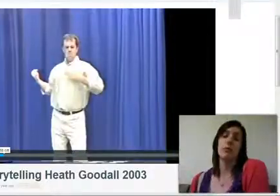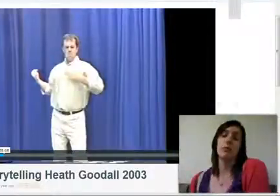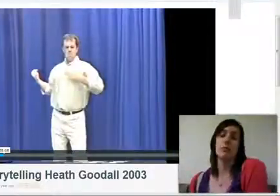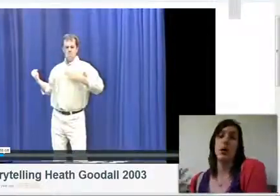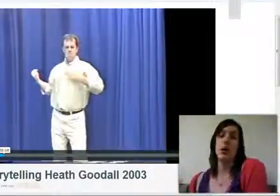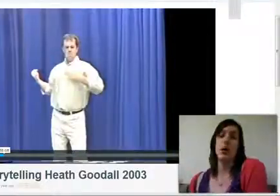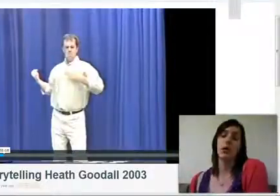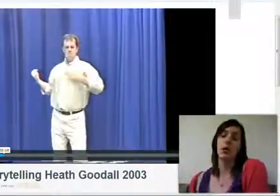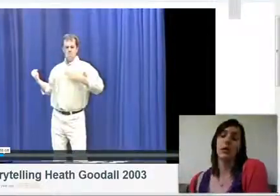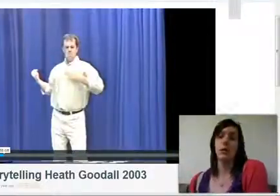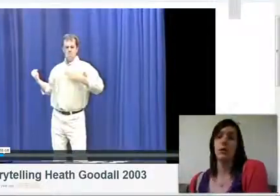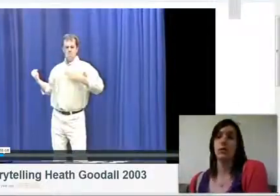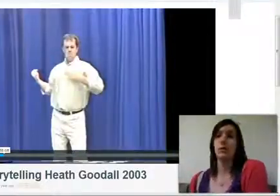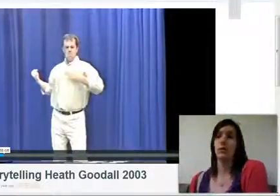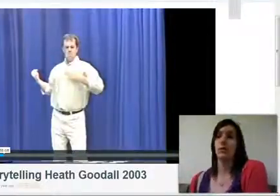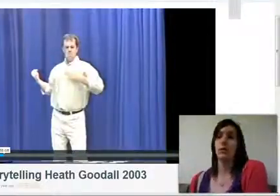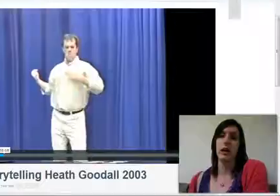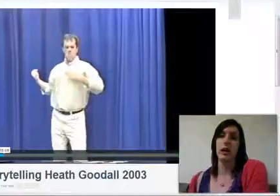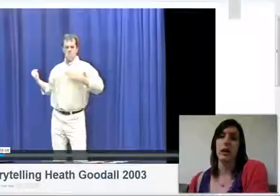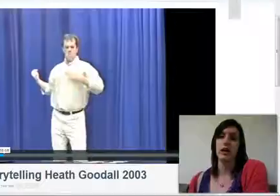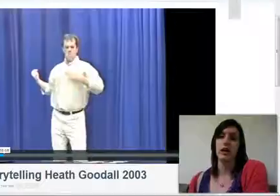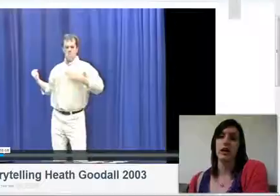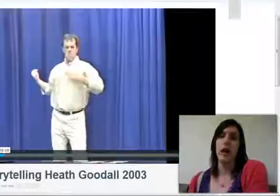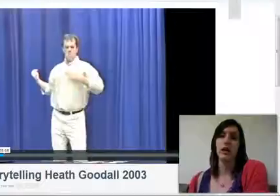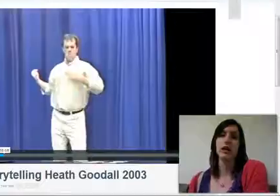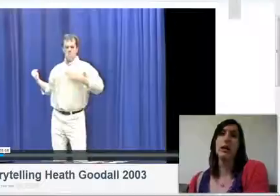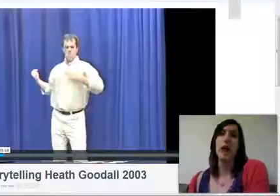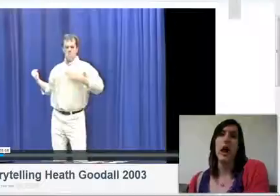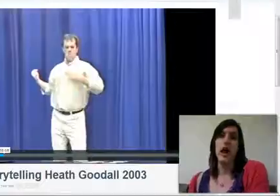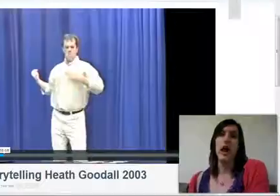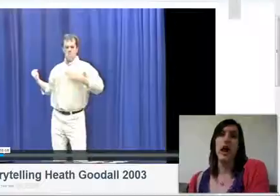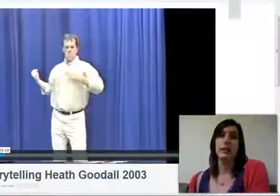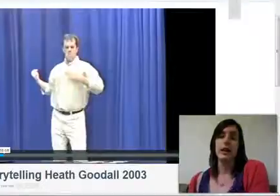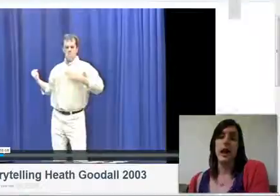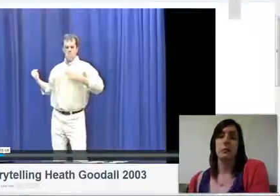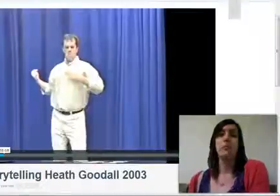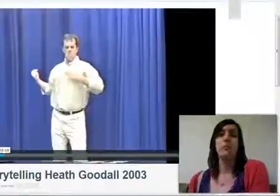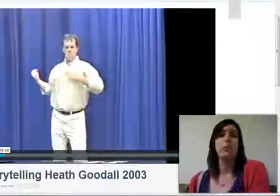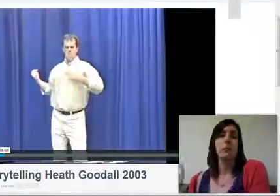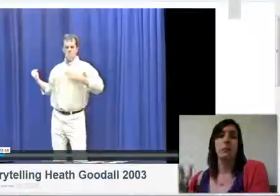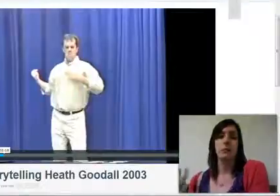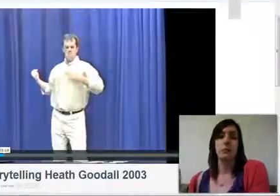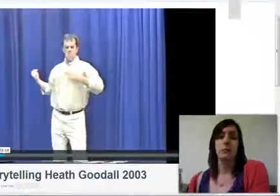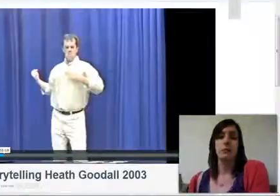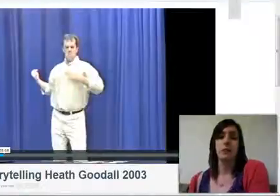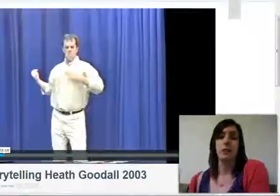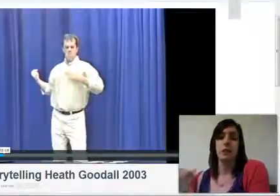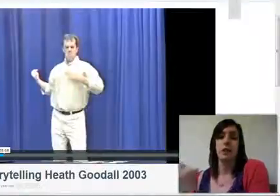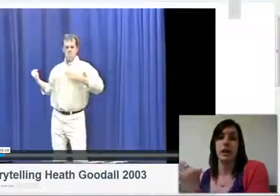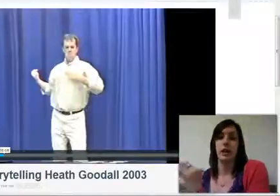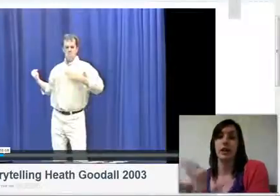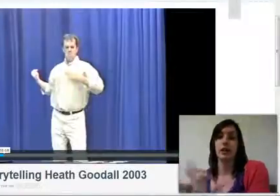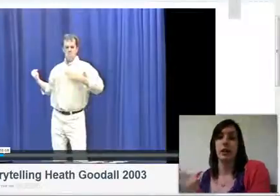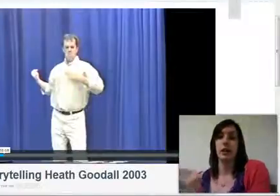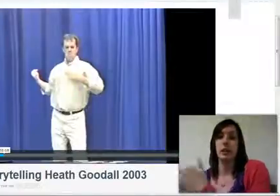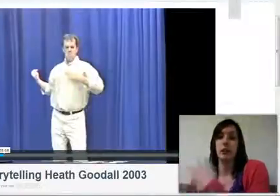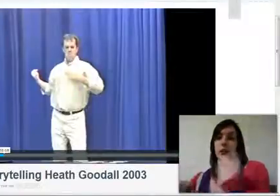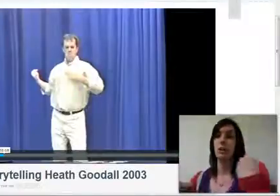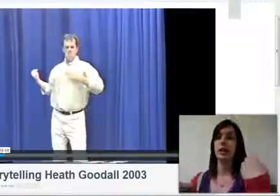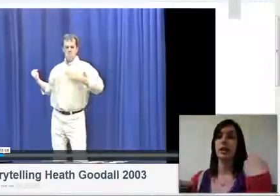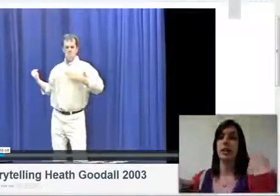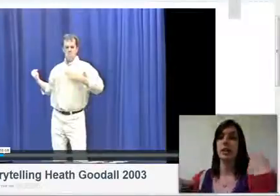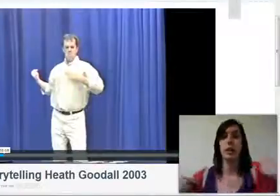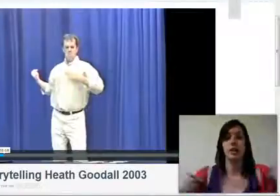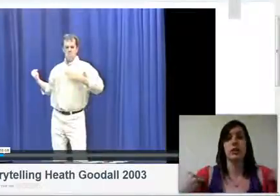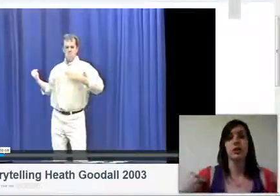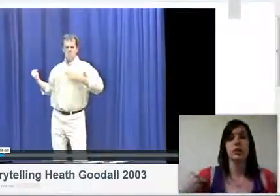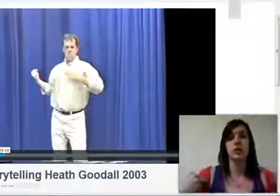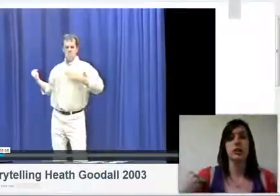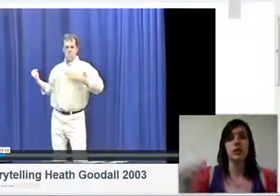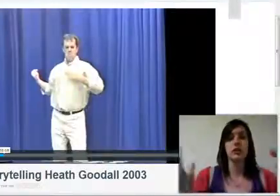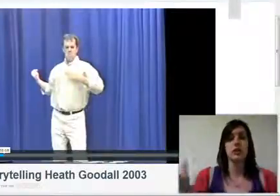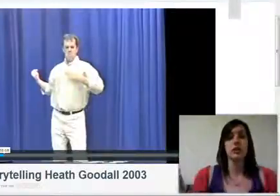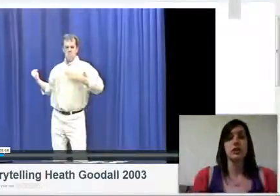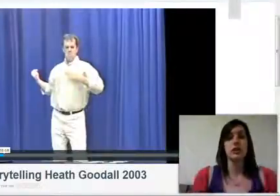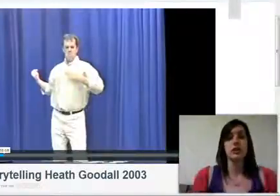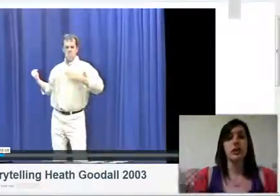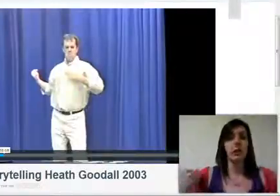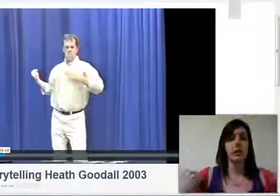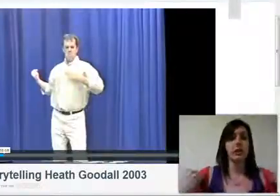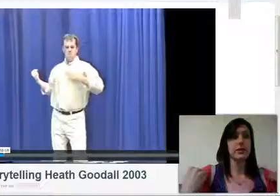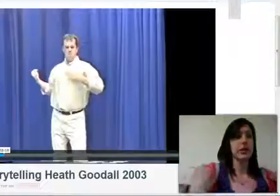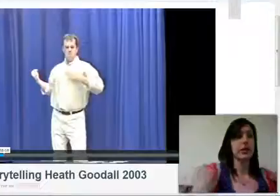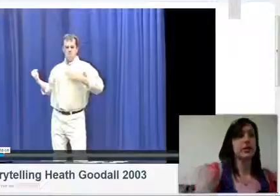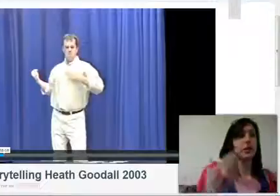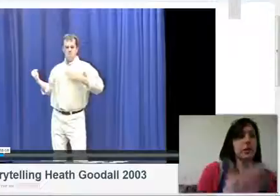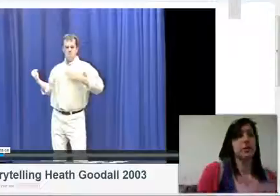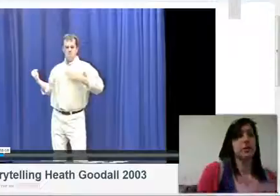body movement was all over to the right hand side. And I'm going to be predicting and looking for when his body shifts